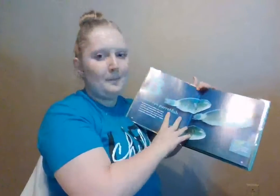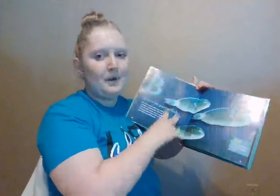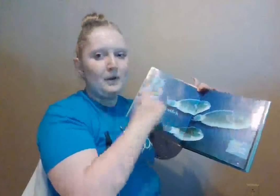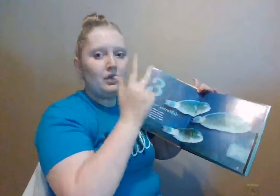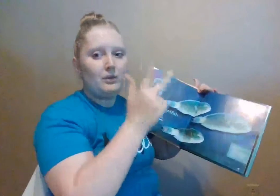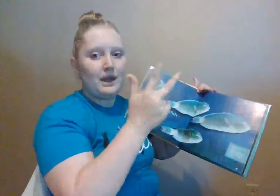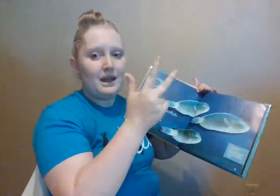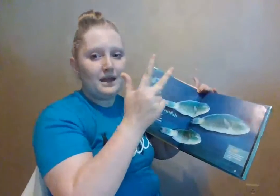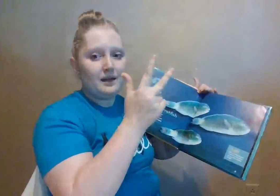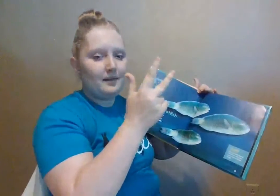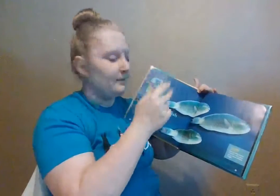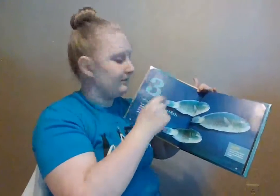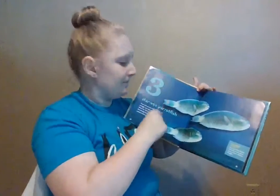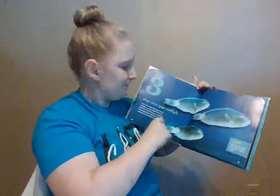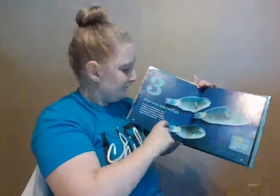Number 3.